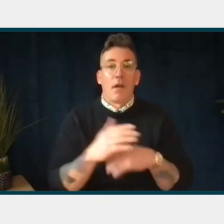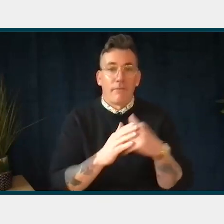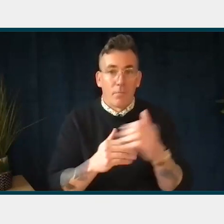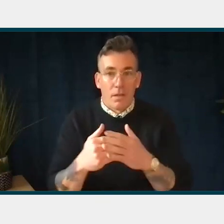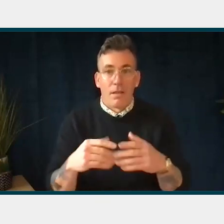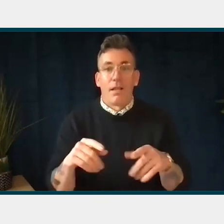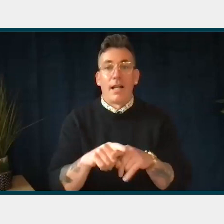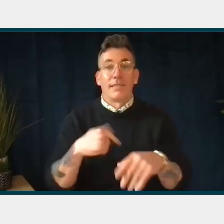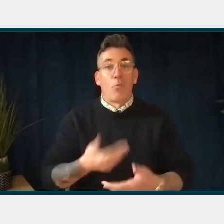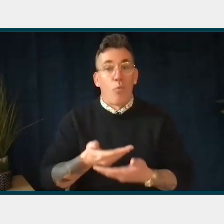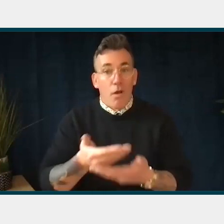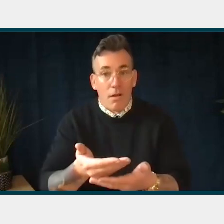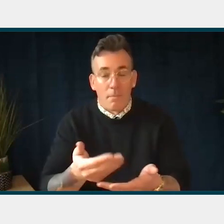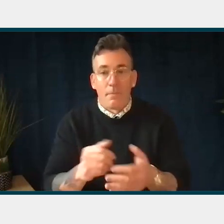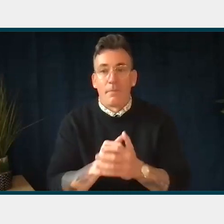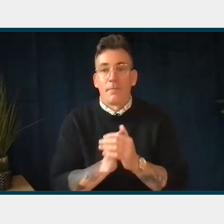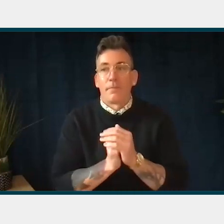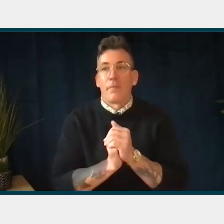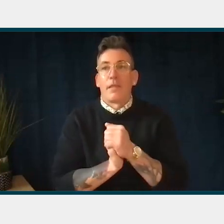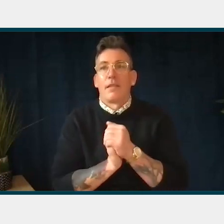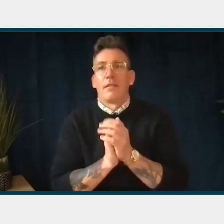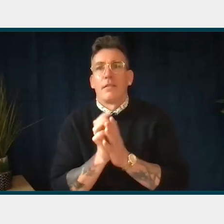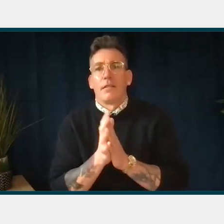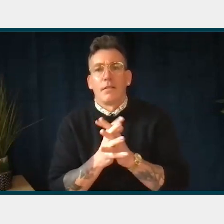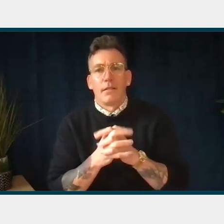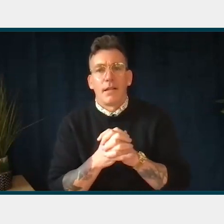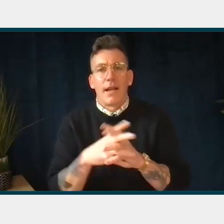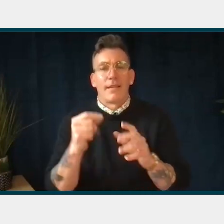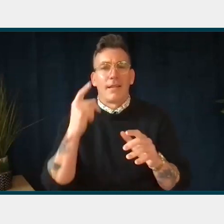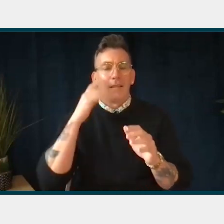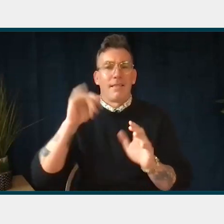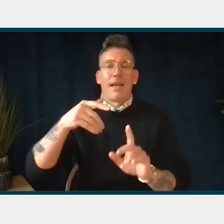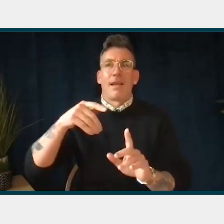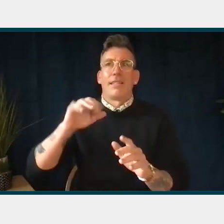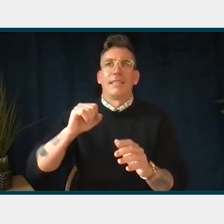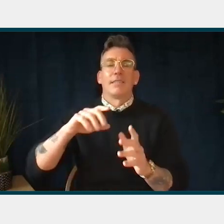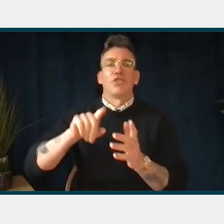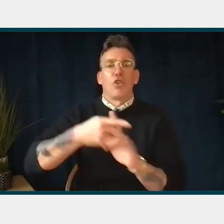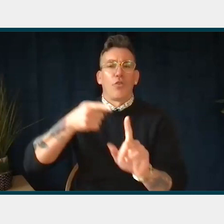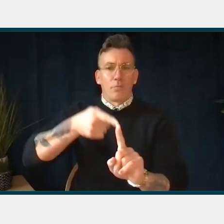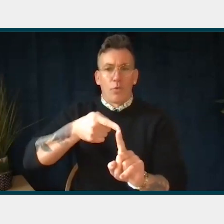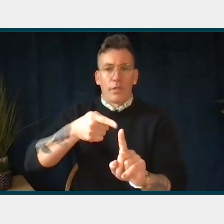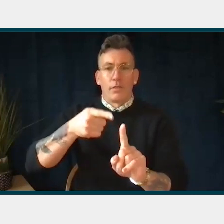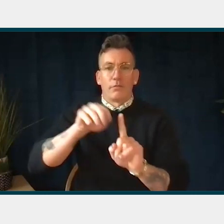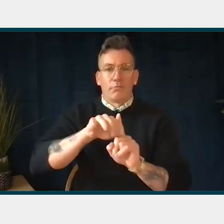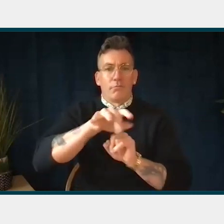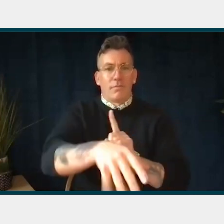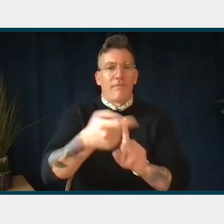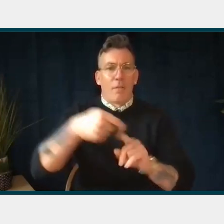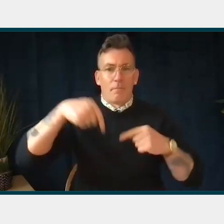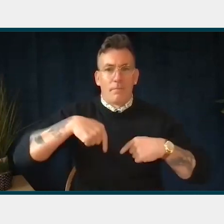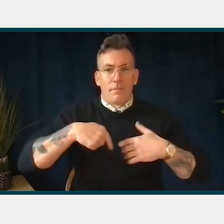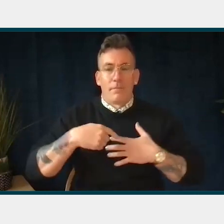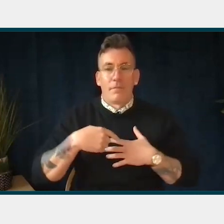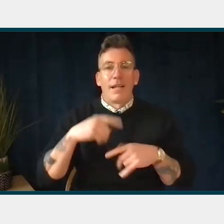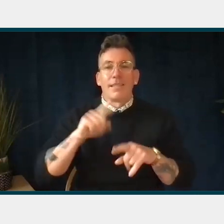as authentically as is safe, as I am comfortable, as I'm welcomed in this space. That's the level of authenticity I show up with.